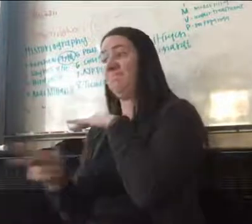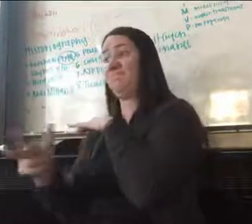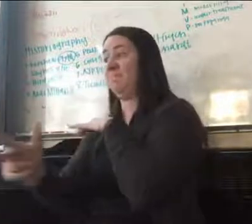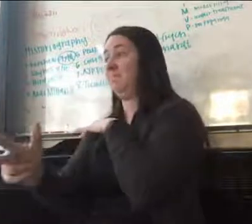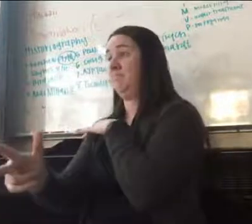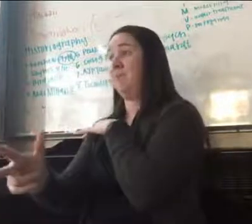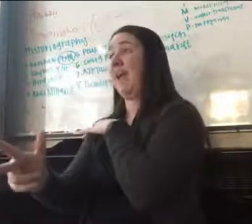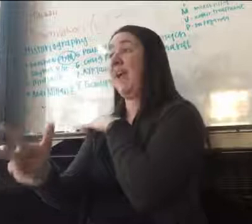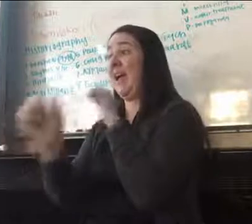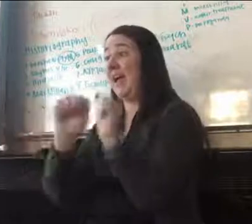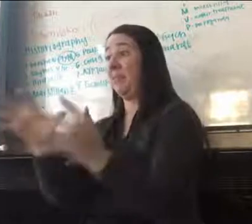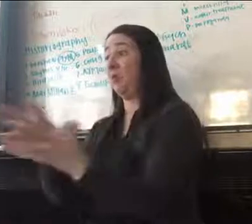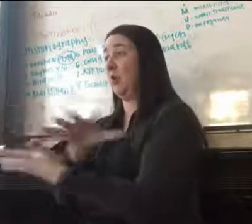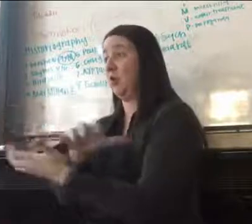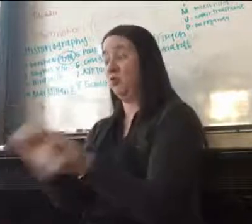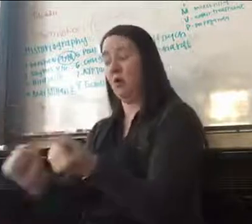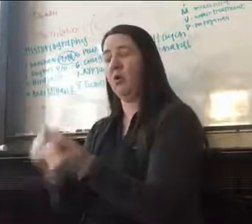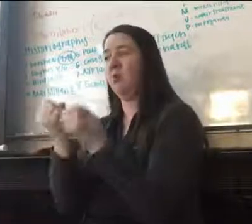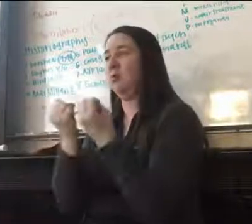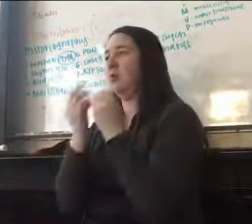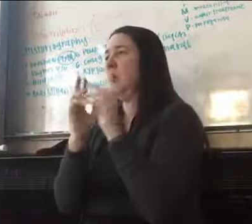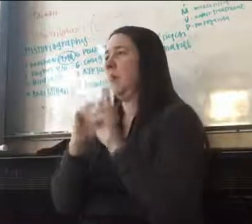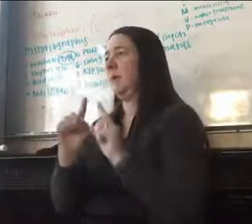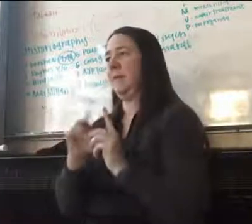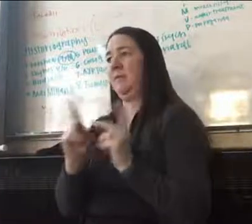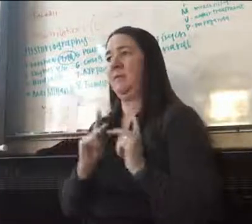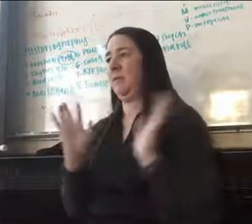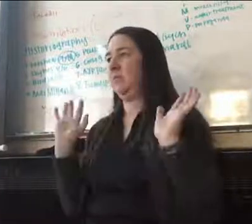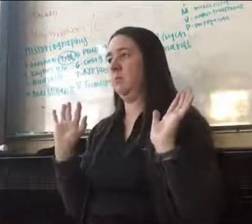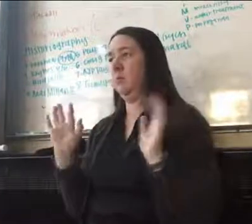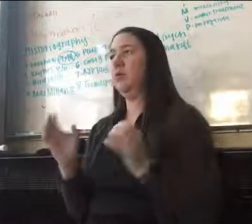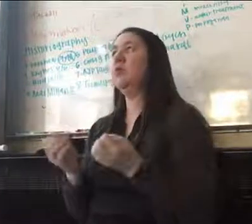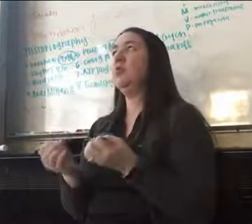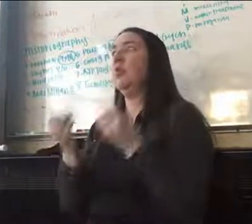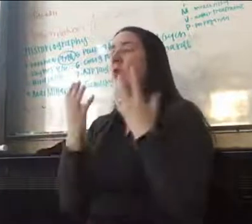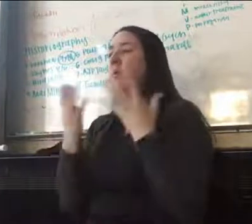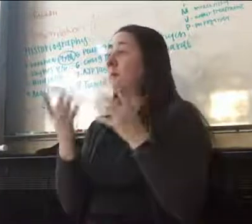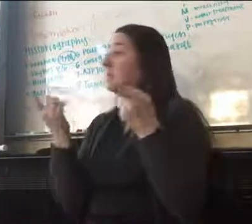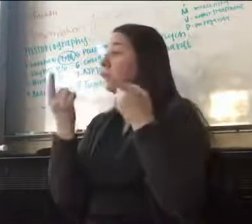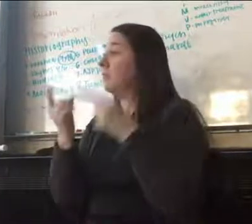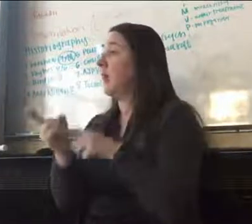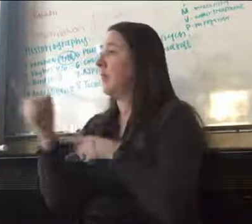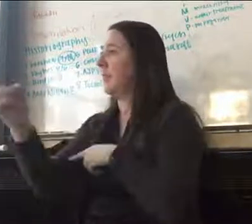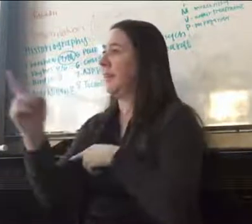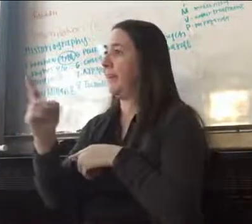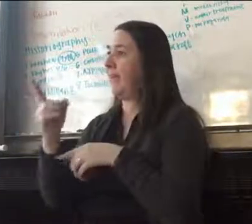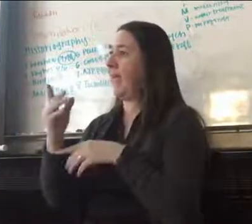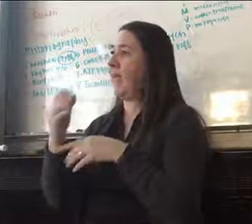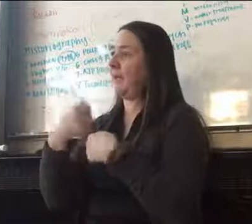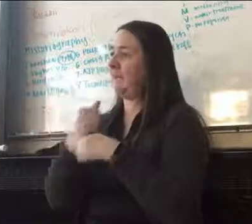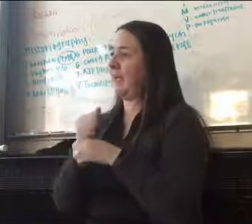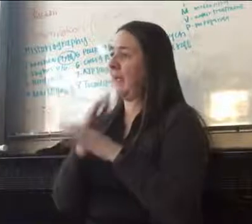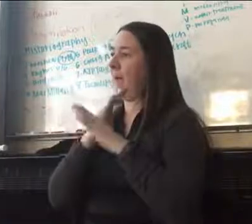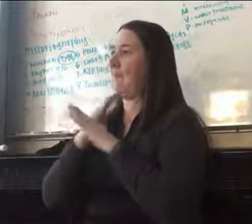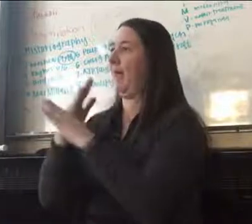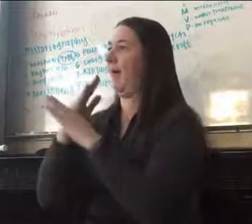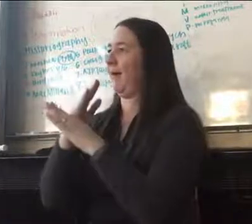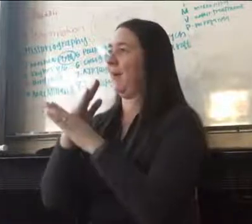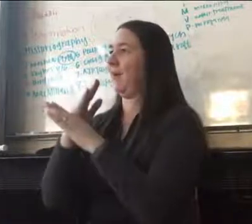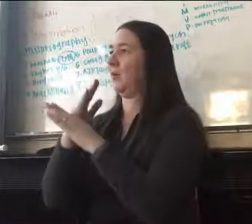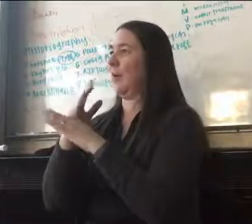they were able to destroy all these different people. Well, what happens is they create a blockade around